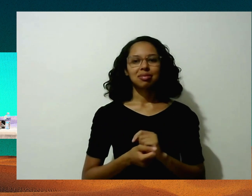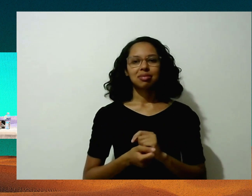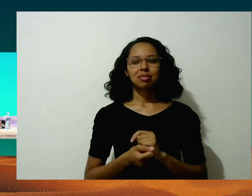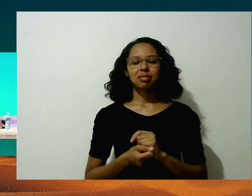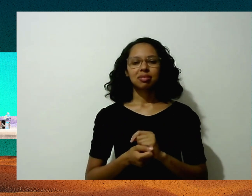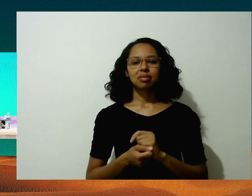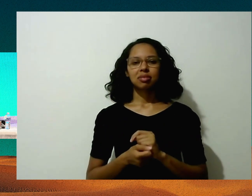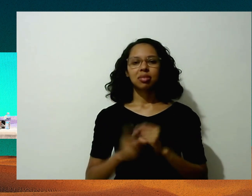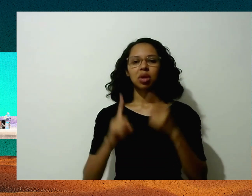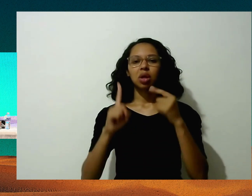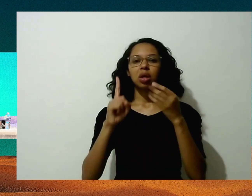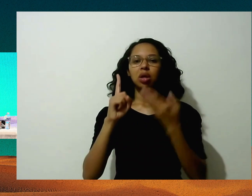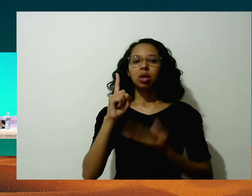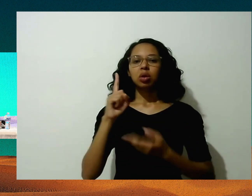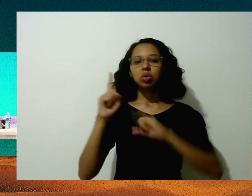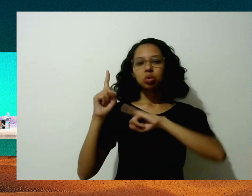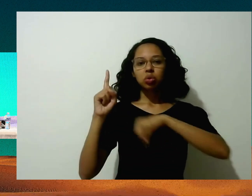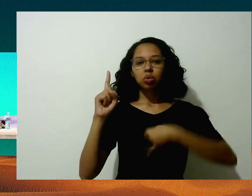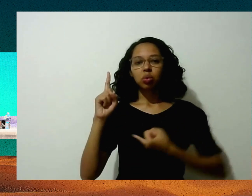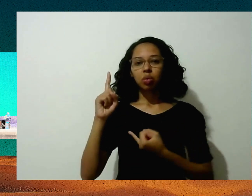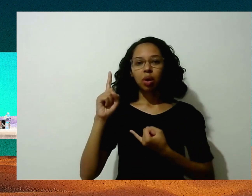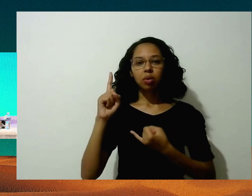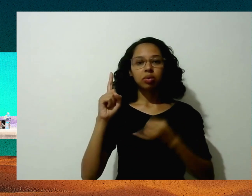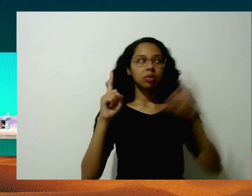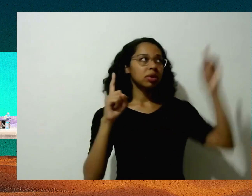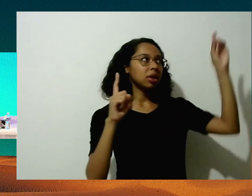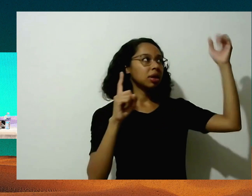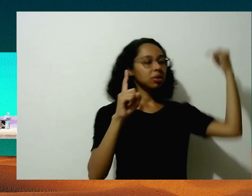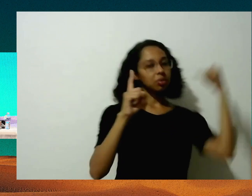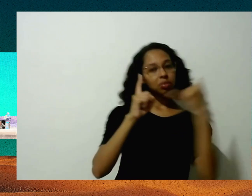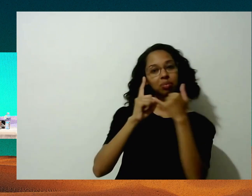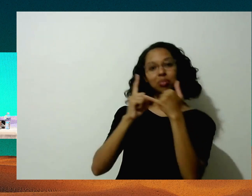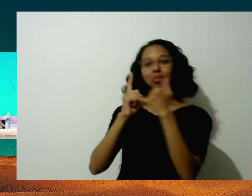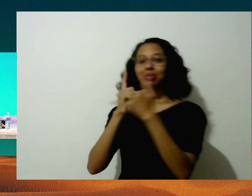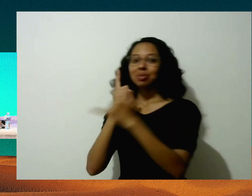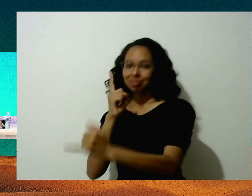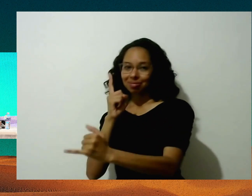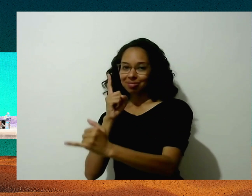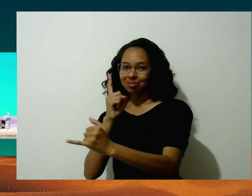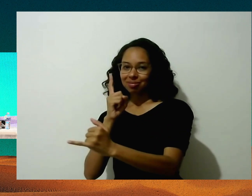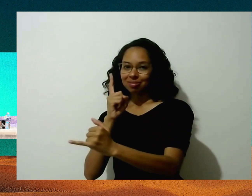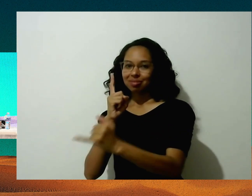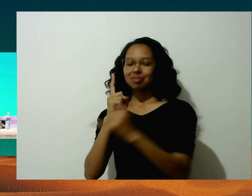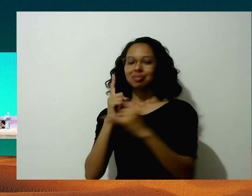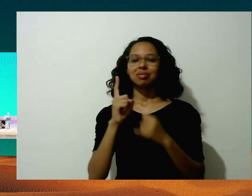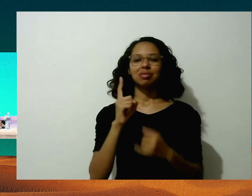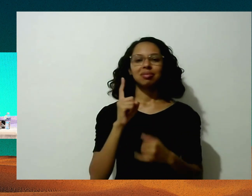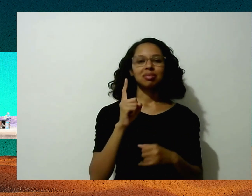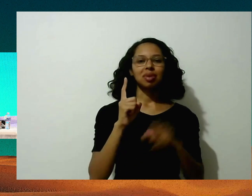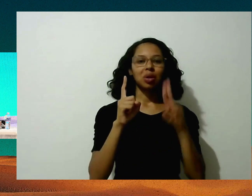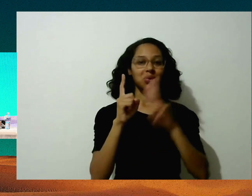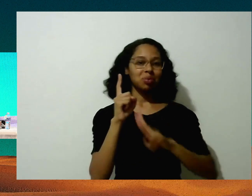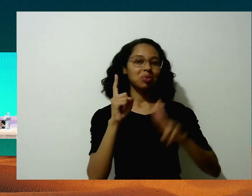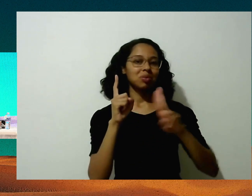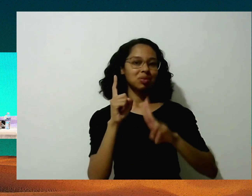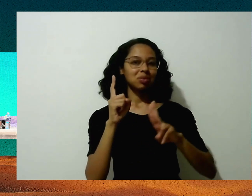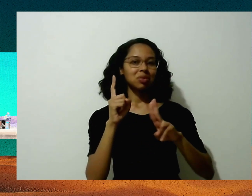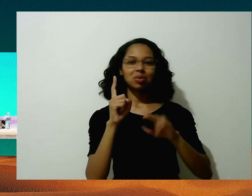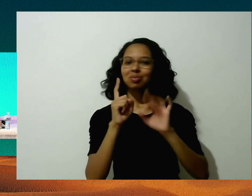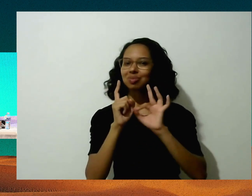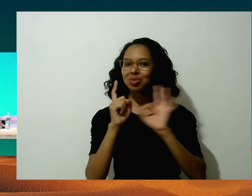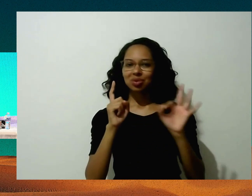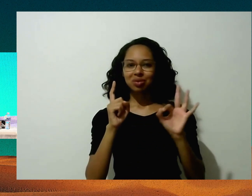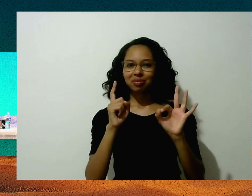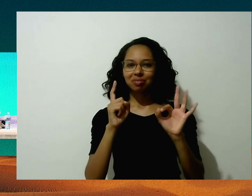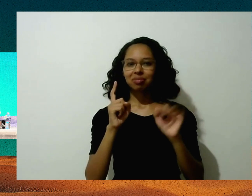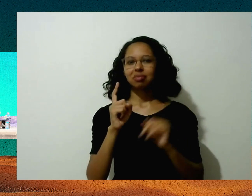foi simplesmente o canal escolhido para Deus falar com os servos. John was just a chosen channel for God to